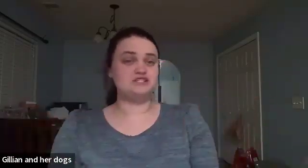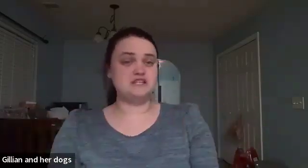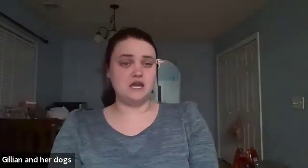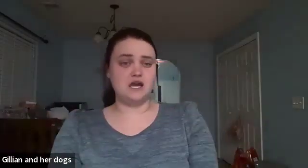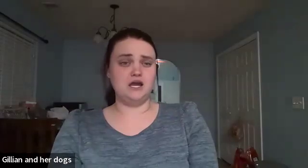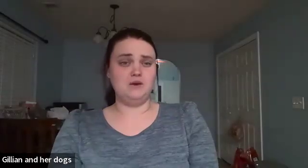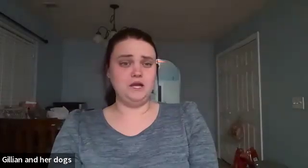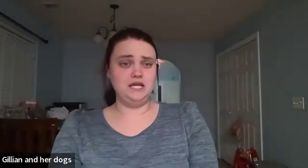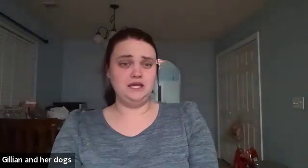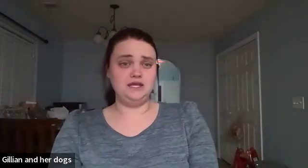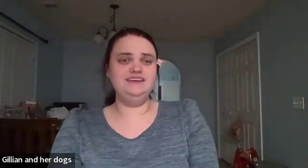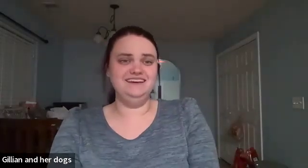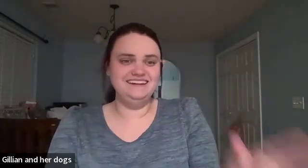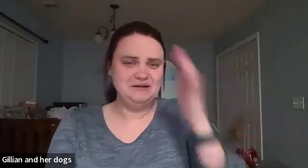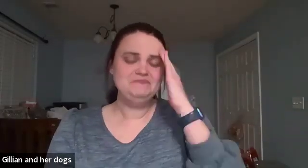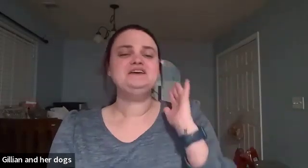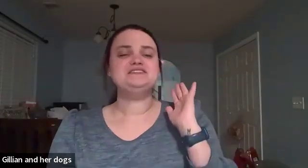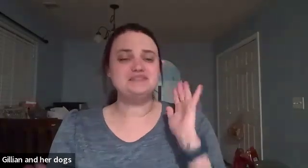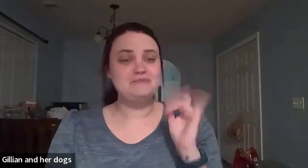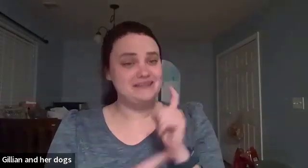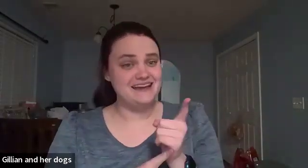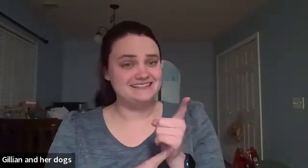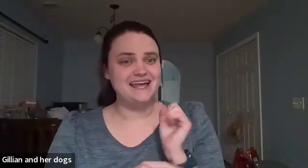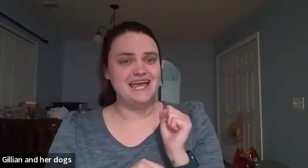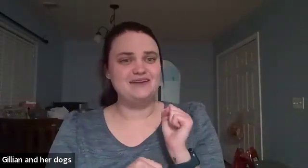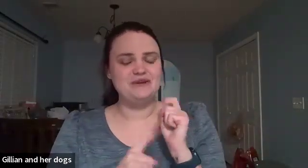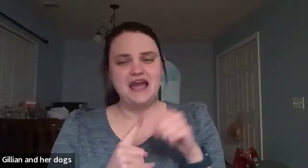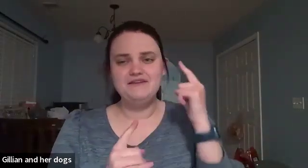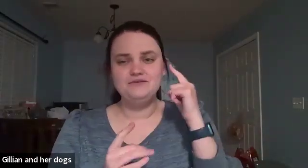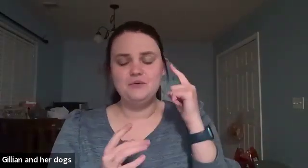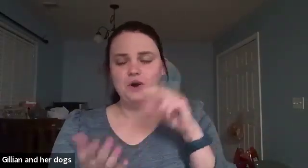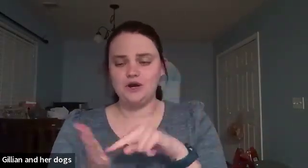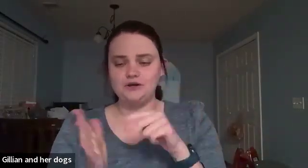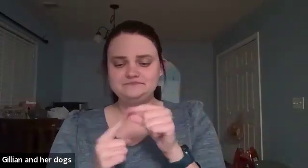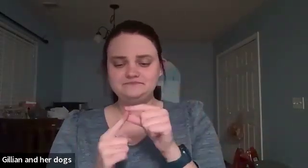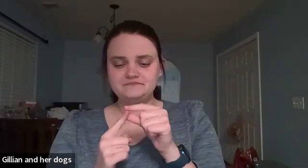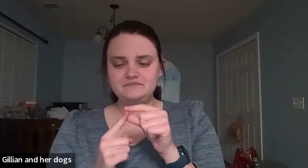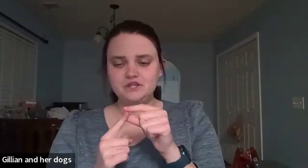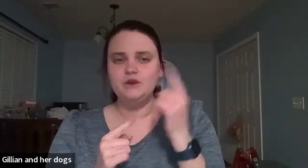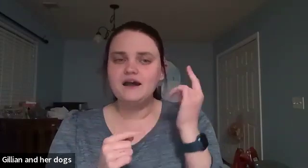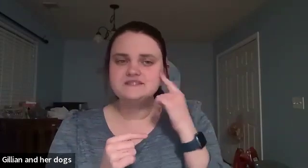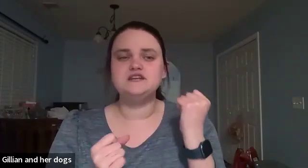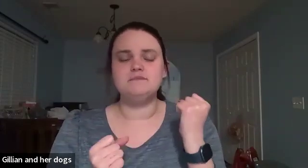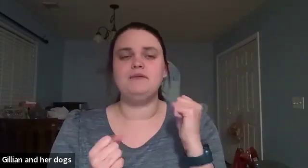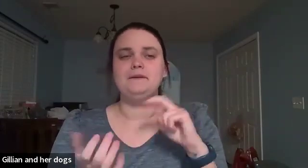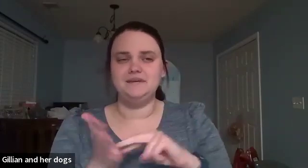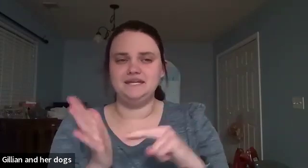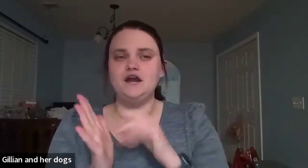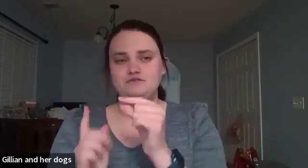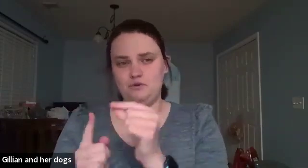you're just like, what? So, but yes, like when you have the word, you have to think about the meaning of the